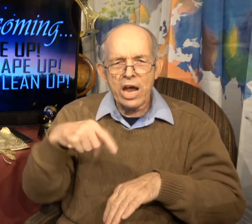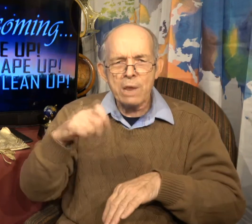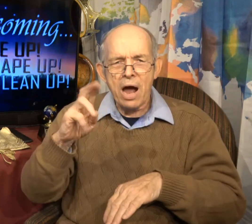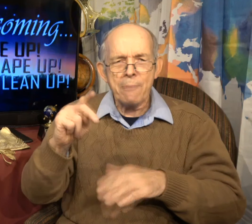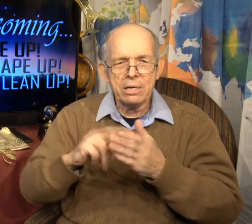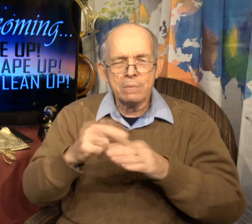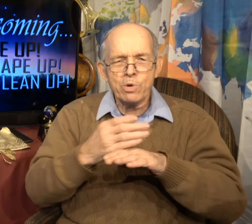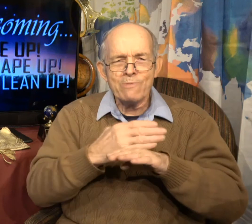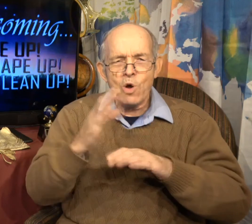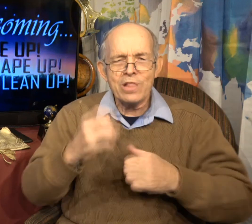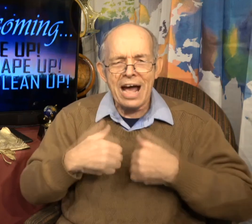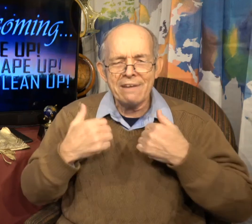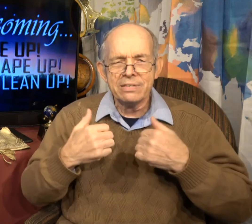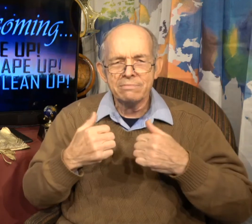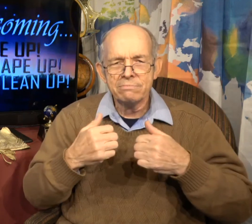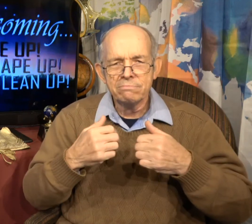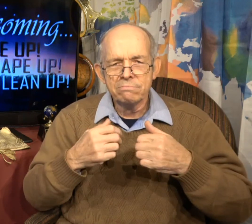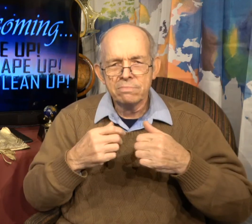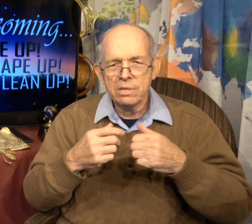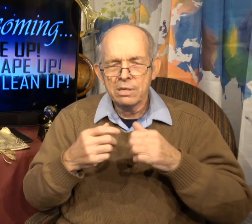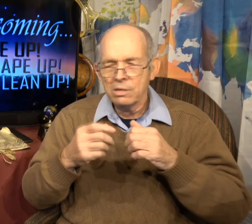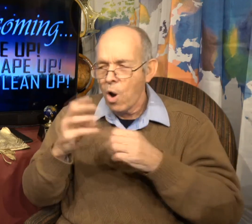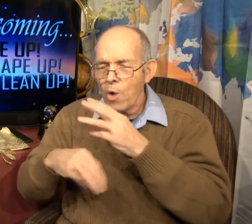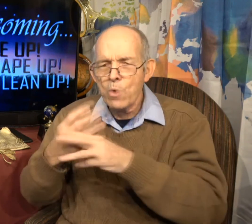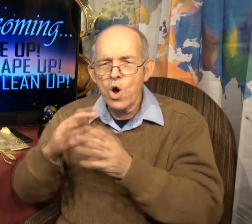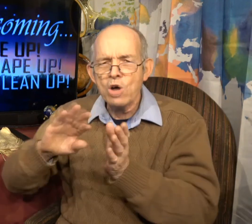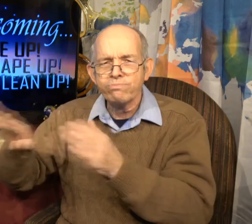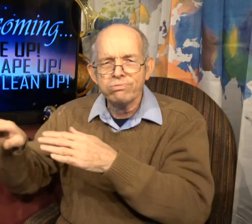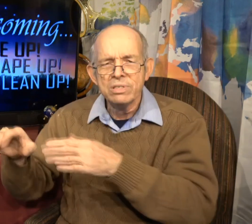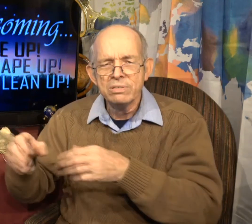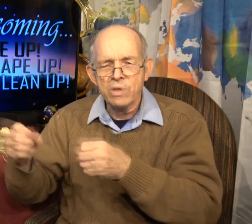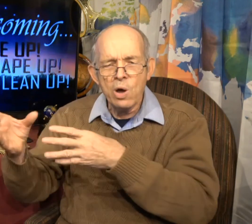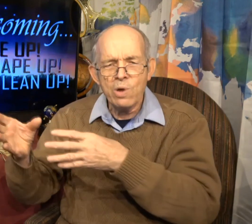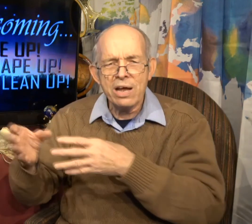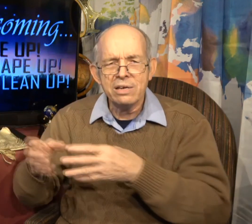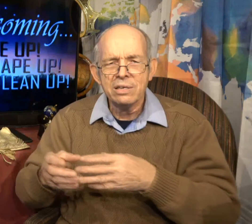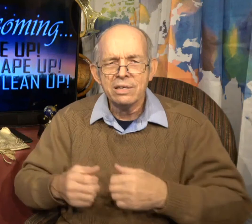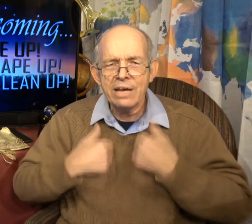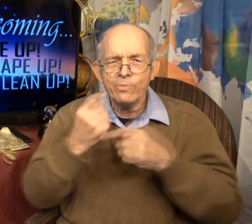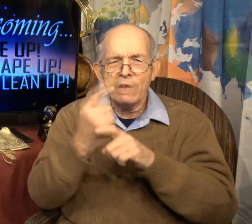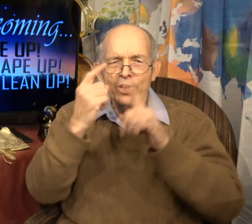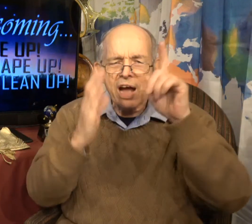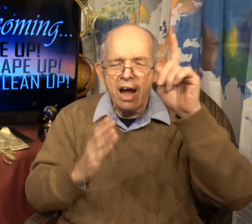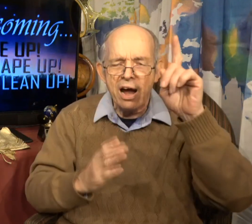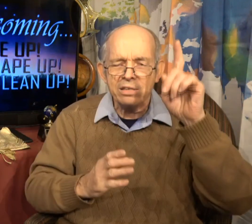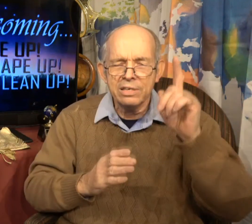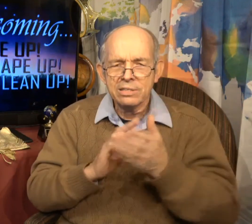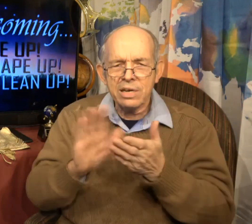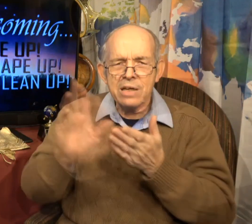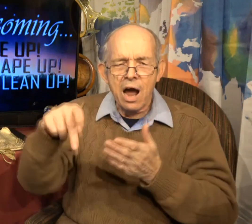Shape up and improve your life! Or the rope, the way, let's wait for God! Get